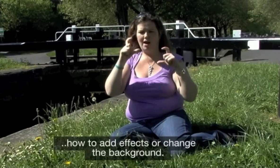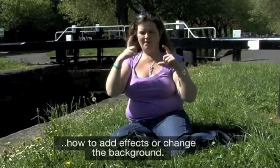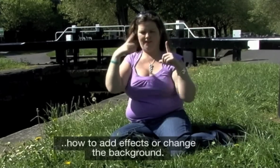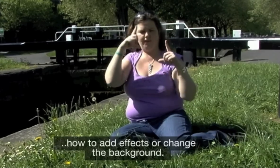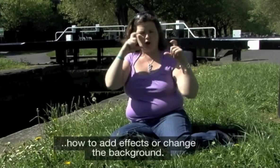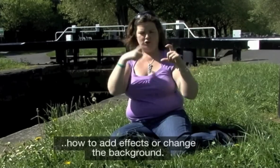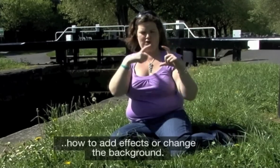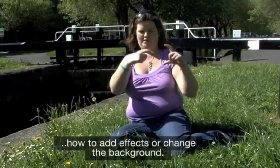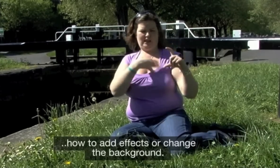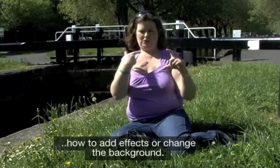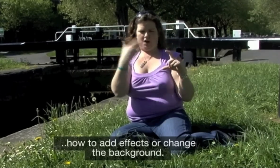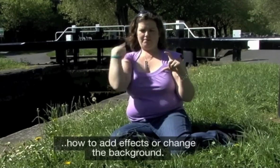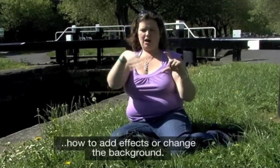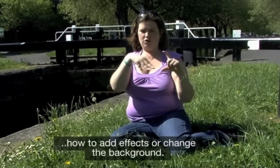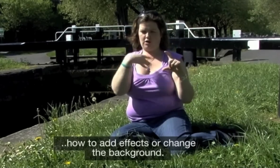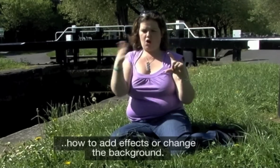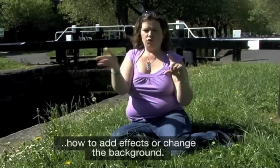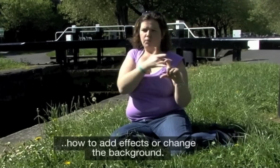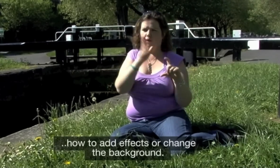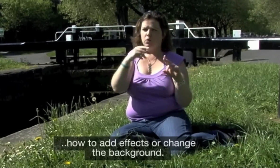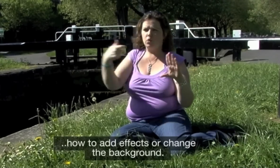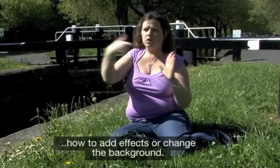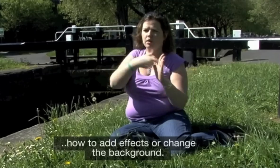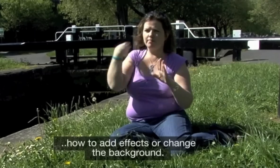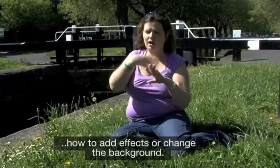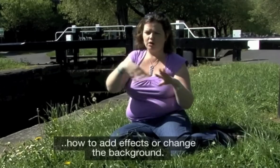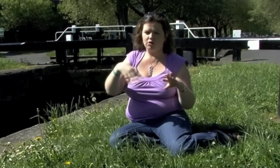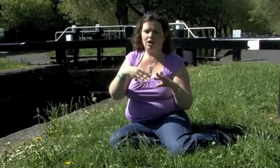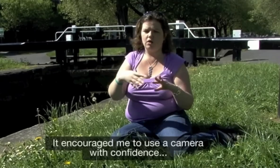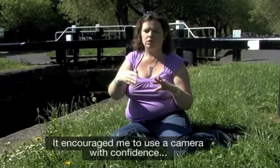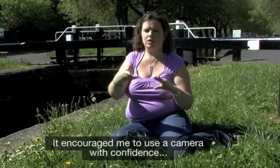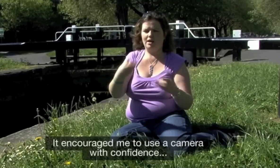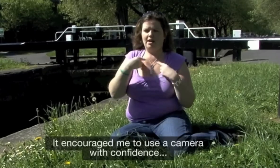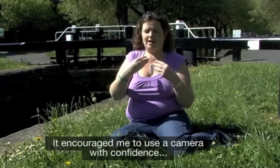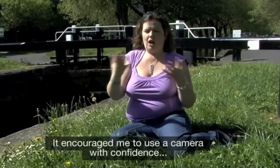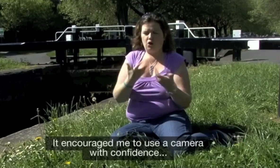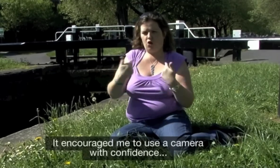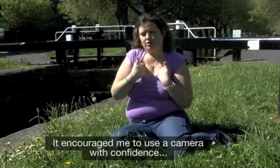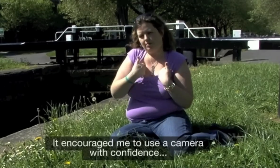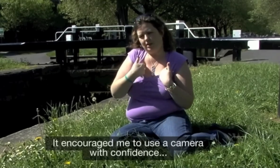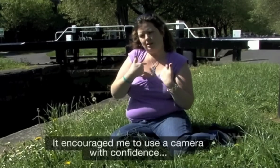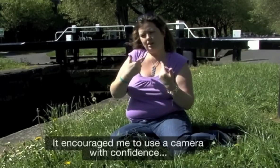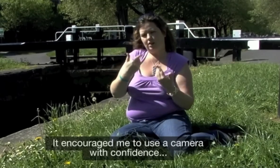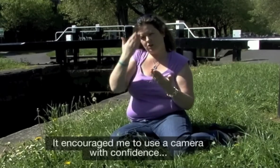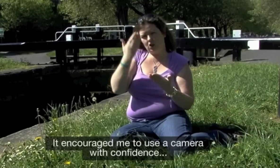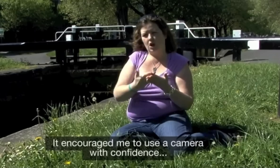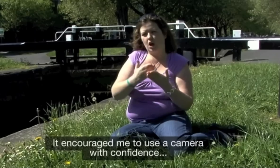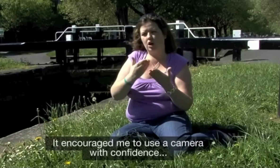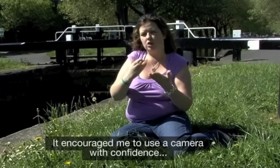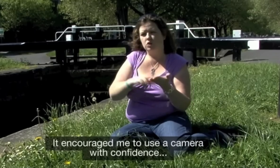add effects, or change the background. It encouraged me to use a camera